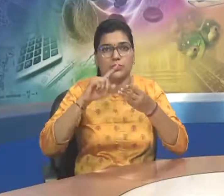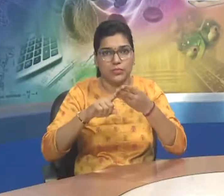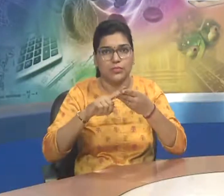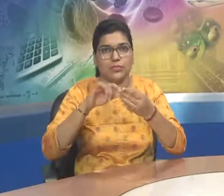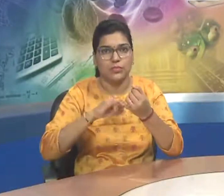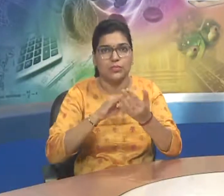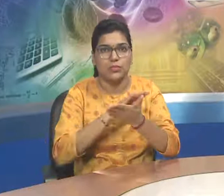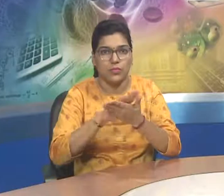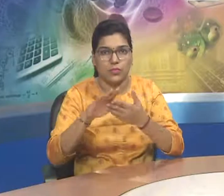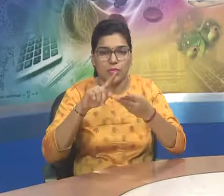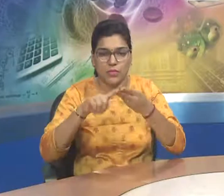near